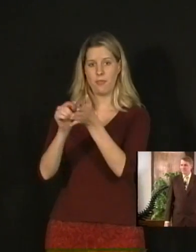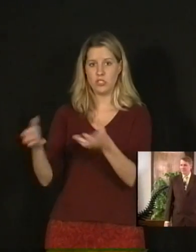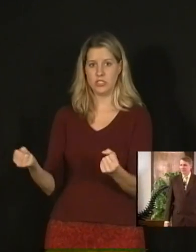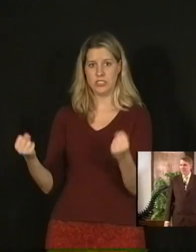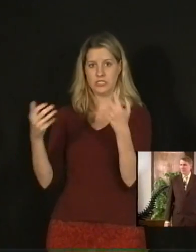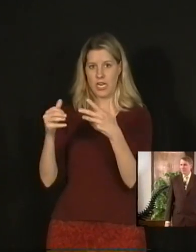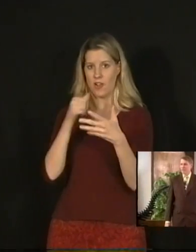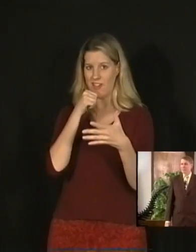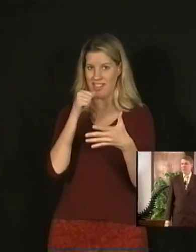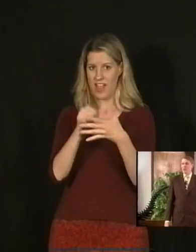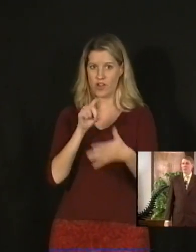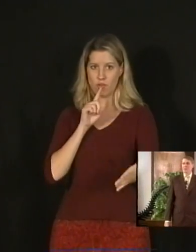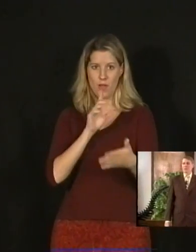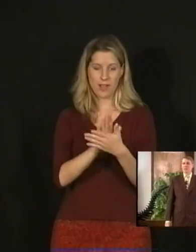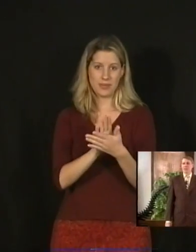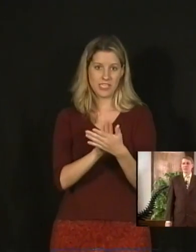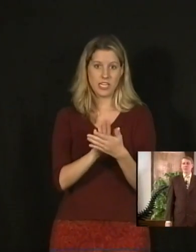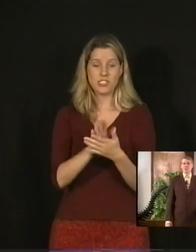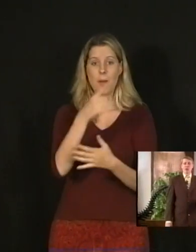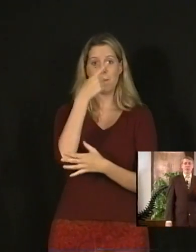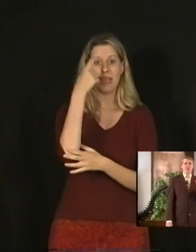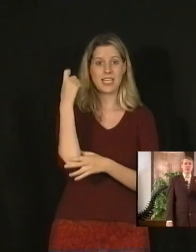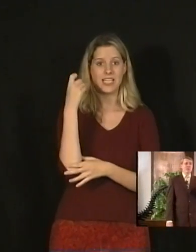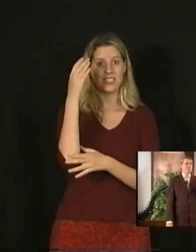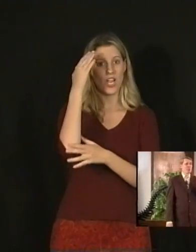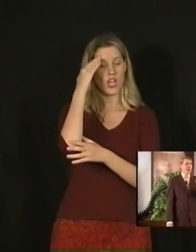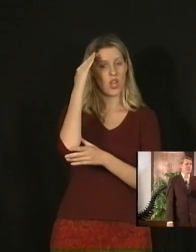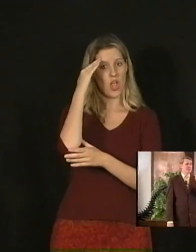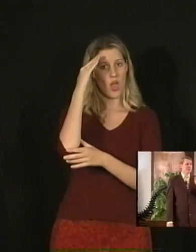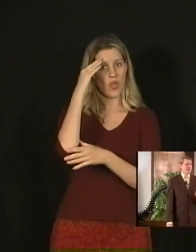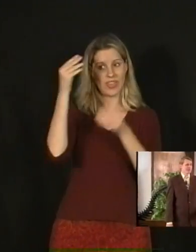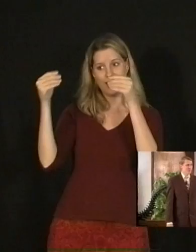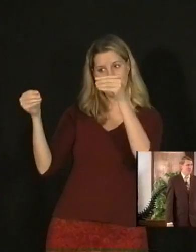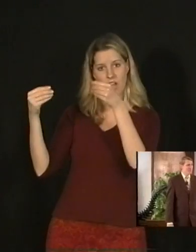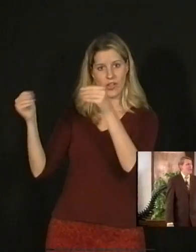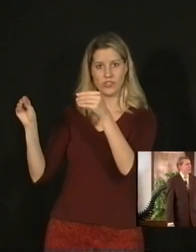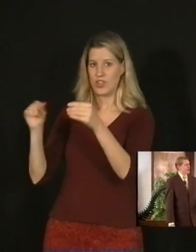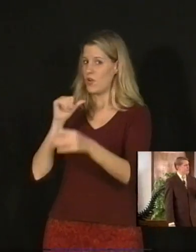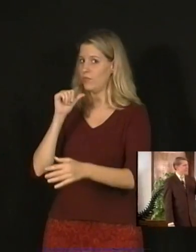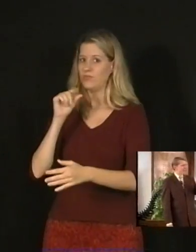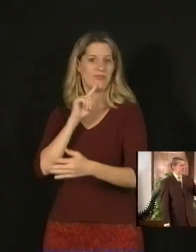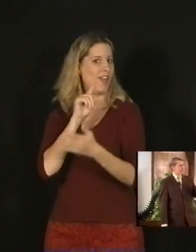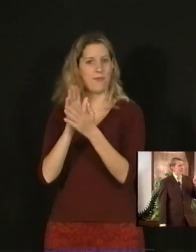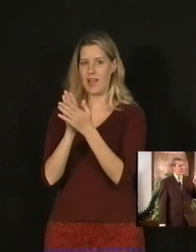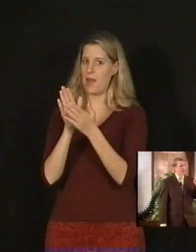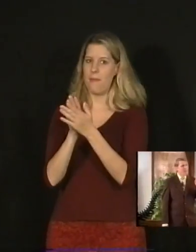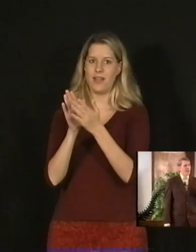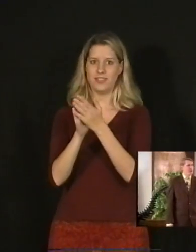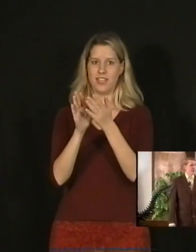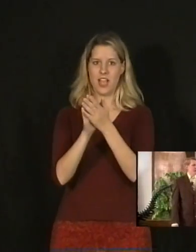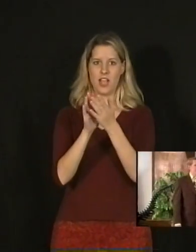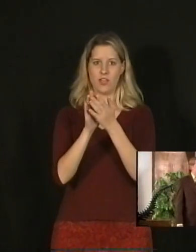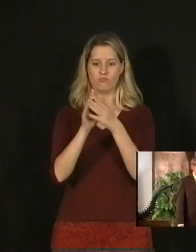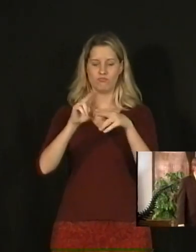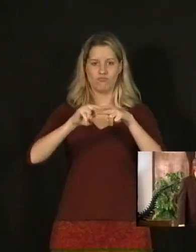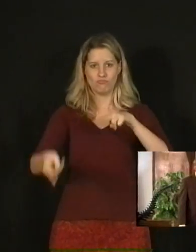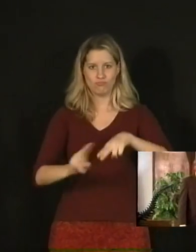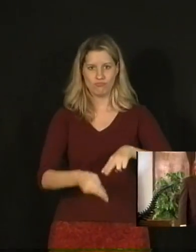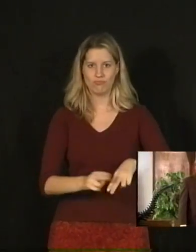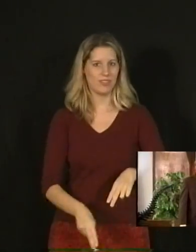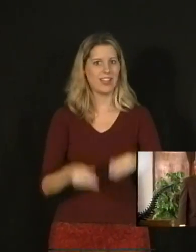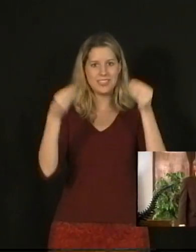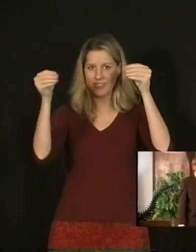recommendation because they know the sales of those that aren't recommended plummet in the States. But here's what happens. They only work in